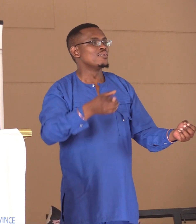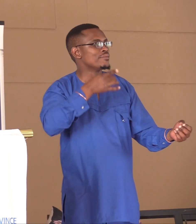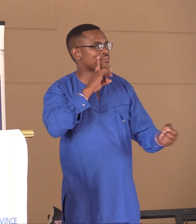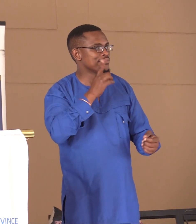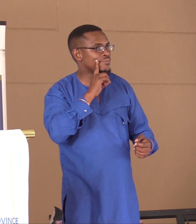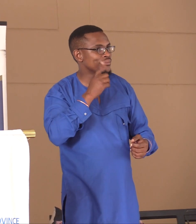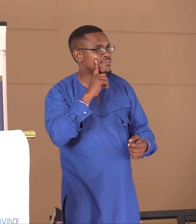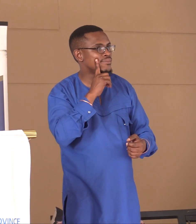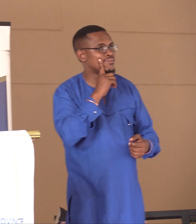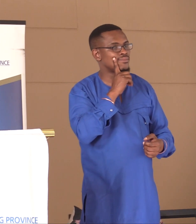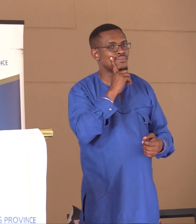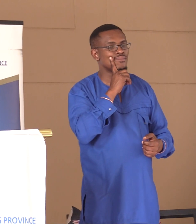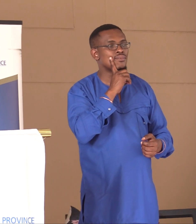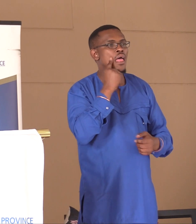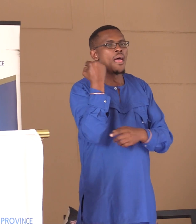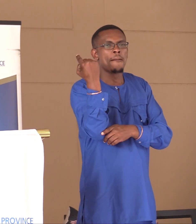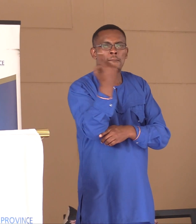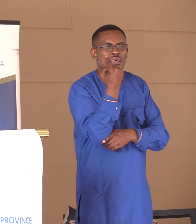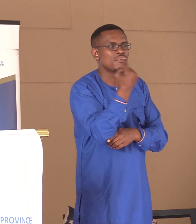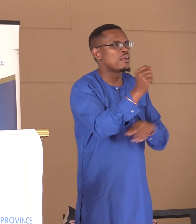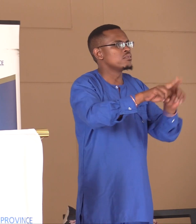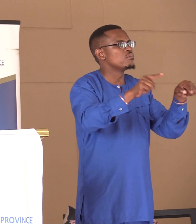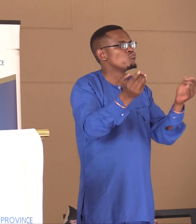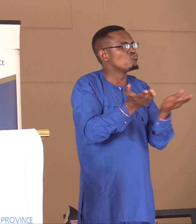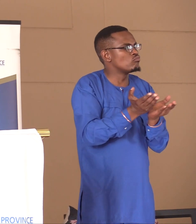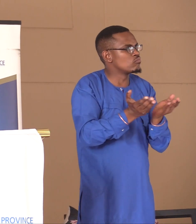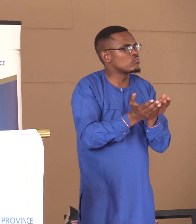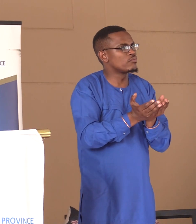barutabana, di principala,